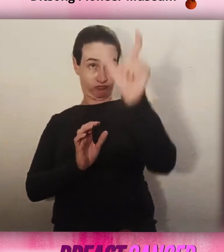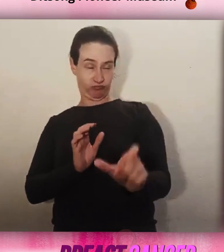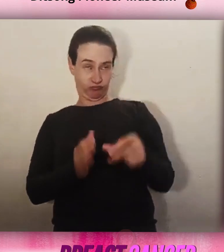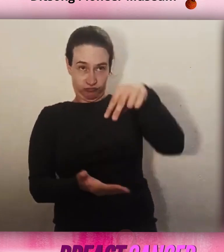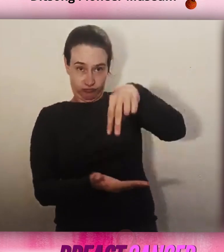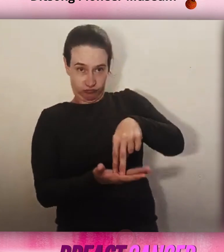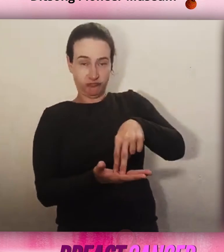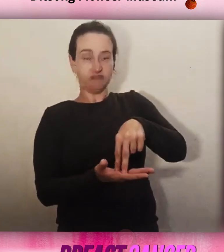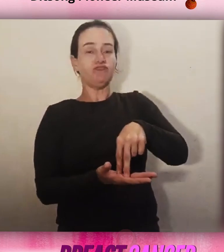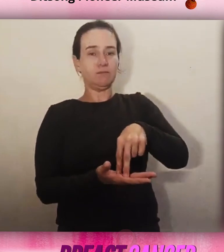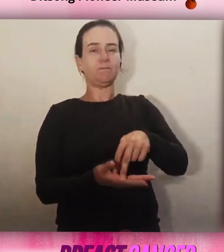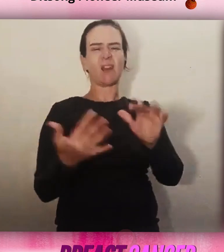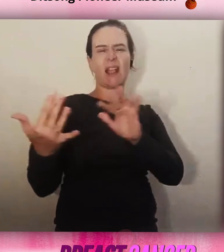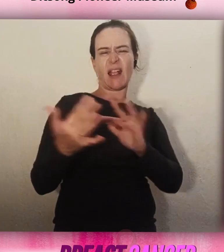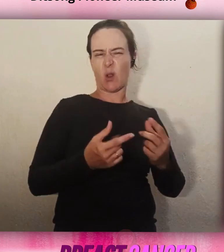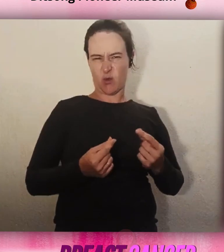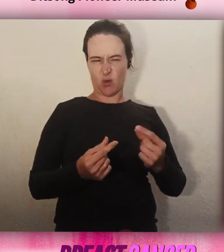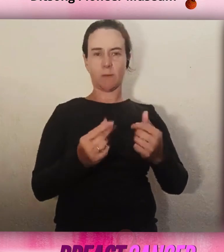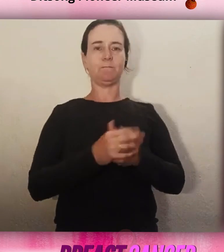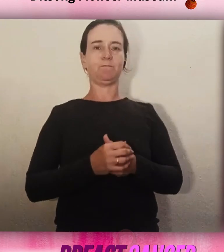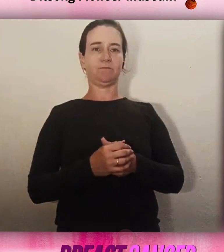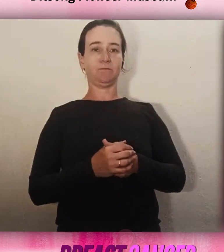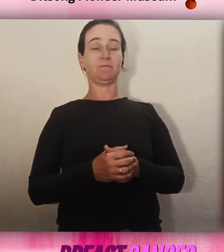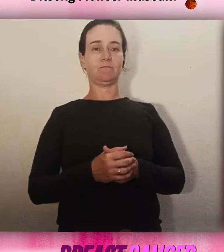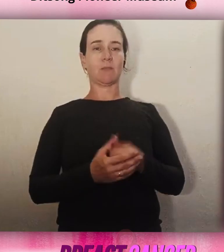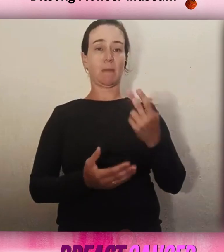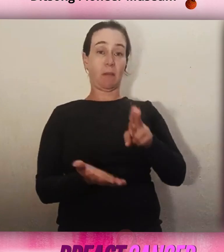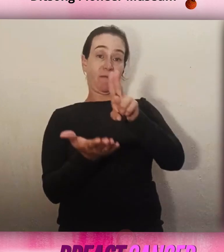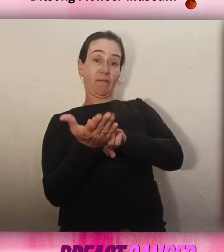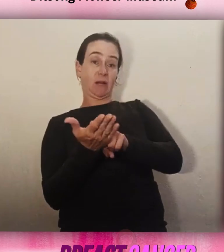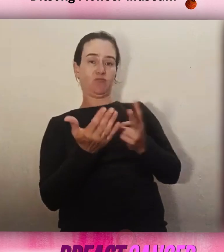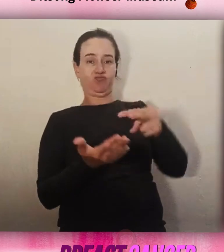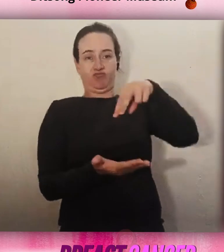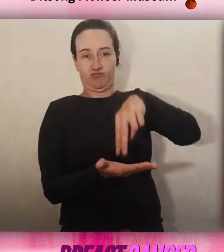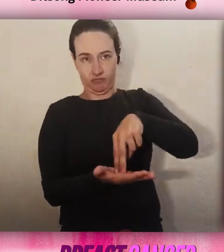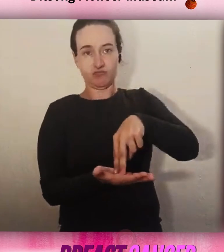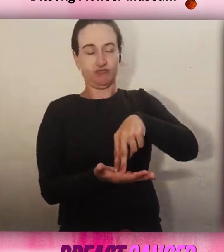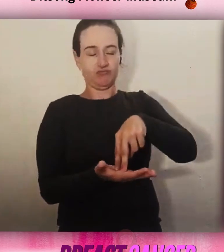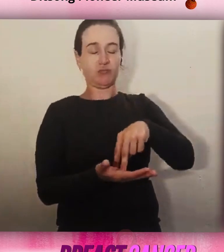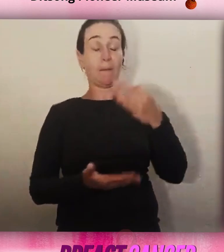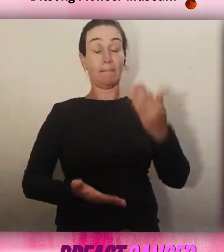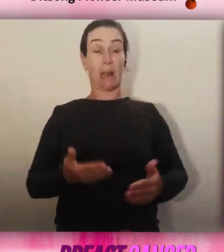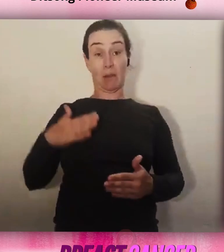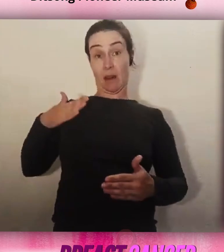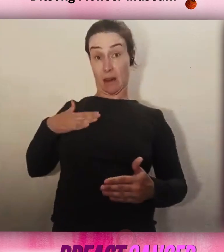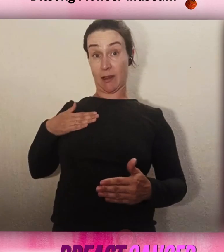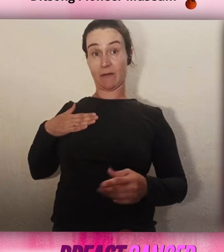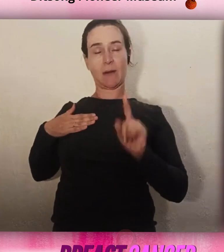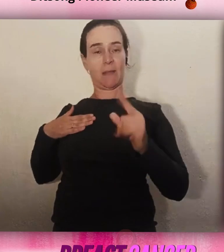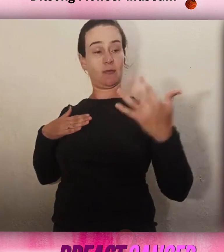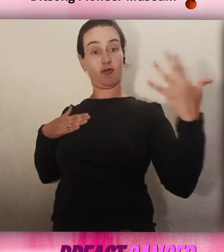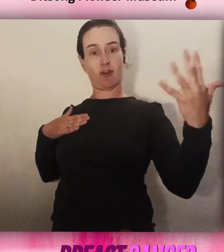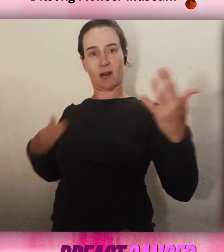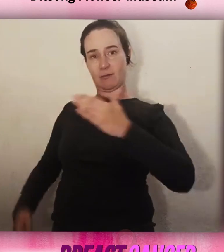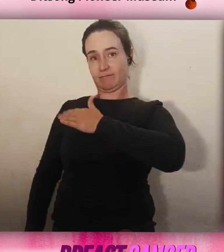standing straight up in the mirror. All right. So how you're going to do a breast exam is, be it flat or in the mirror. If you're going to examine your